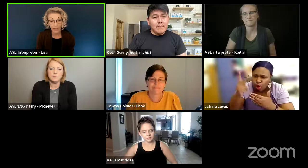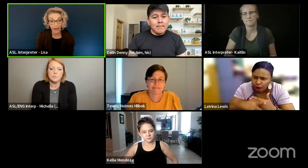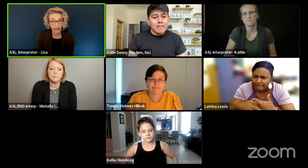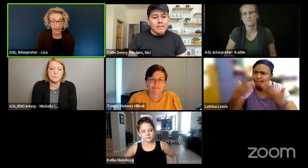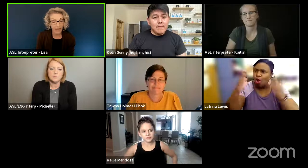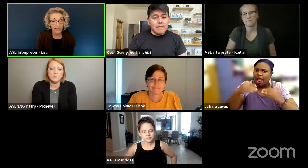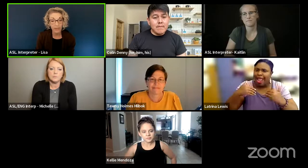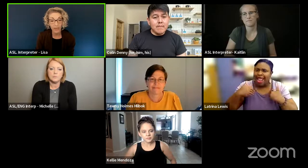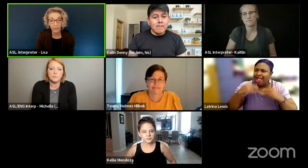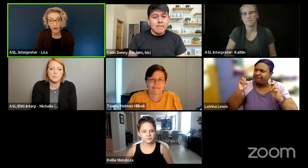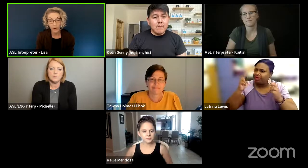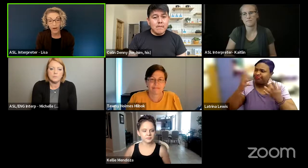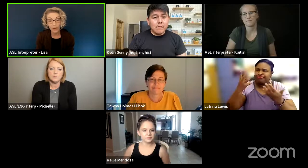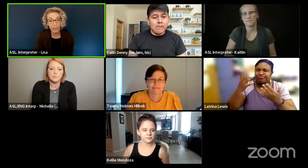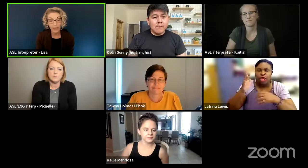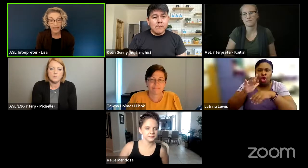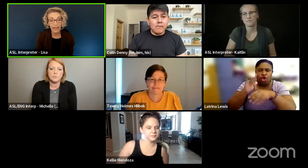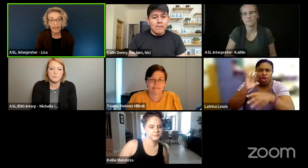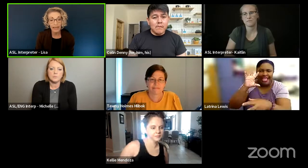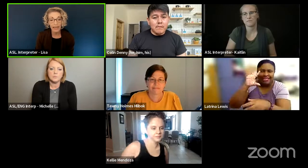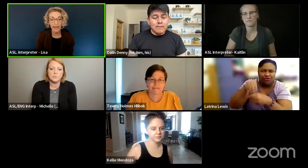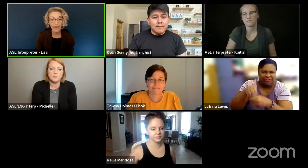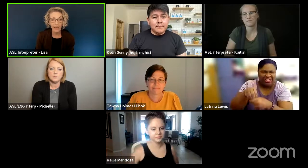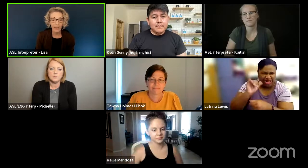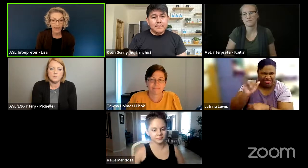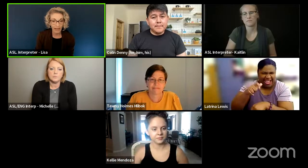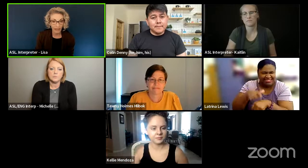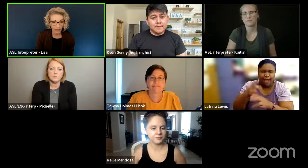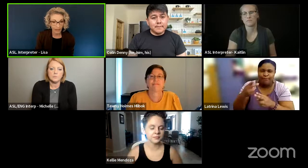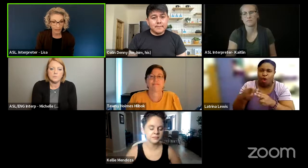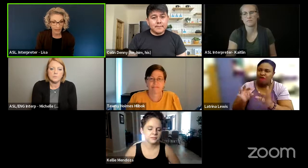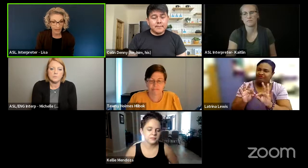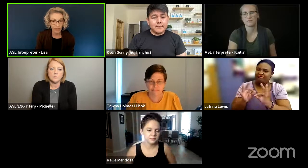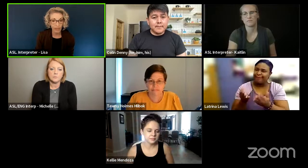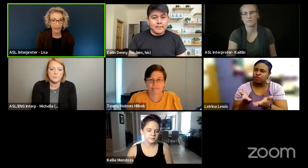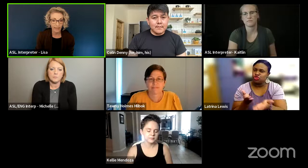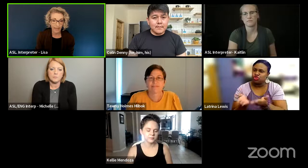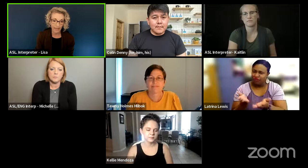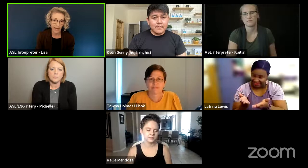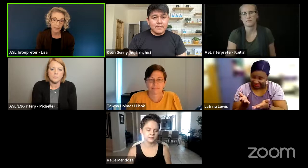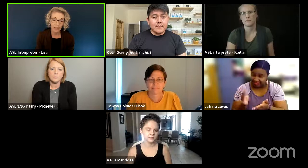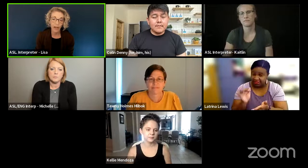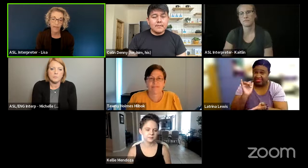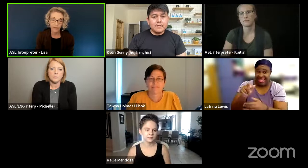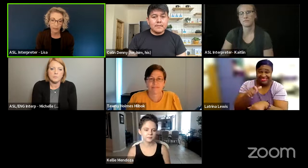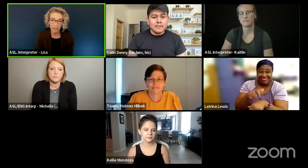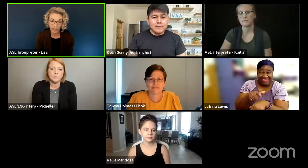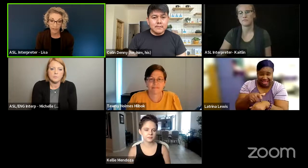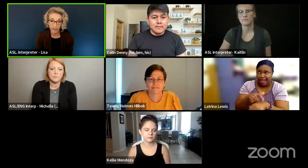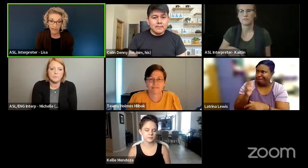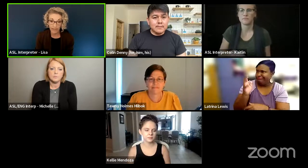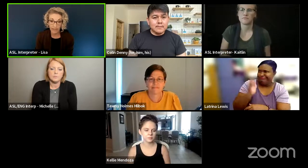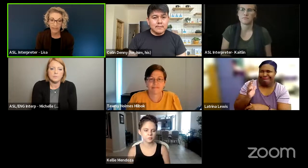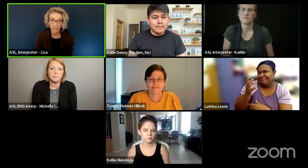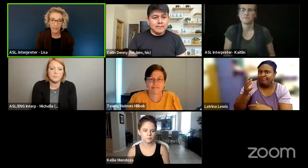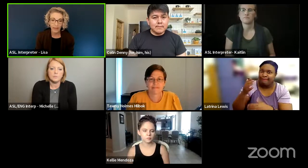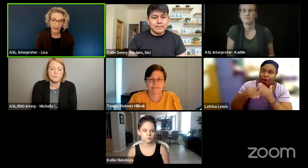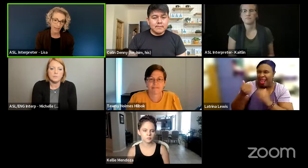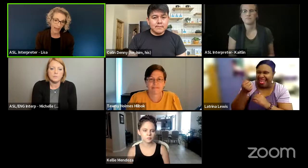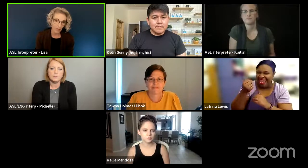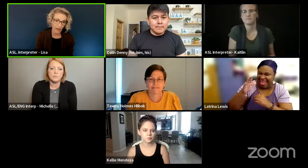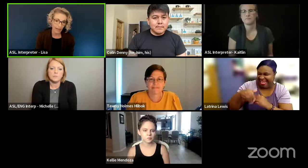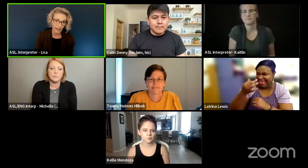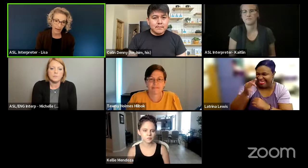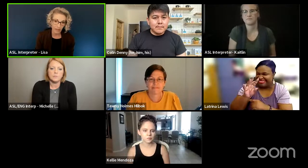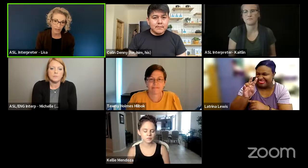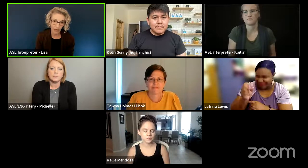community there. They already had a deaf ed program in place. They had early intervention. At that time, they called it family services.